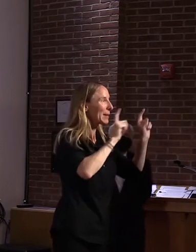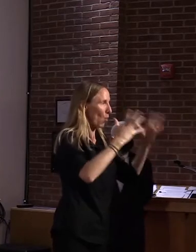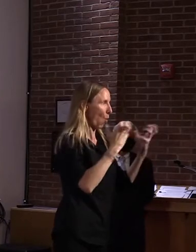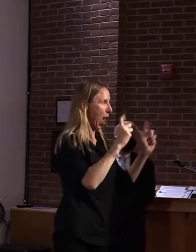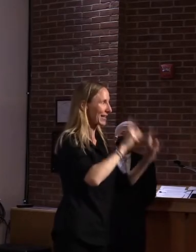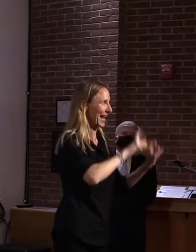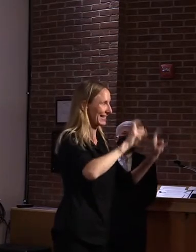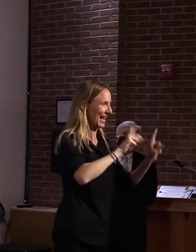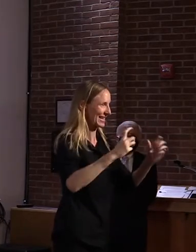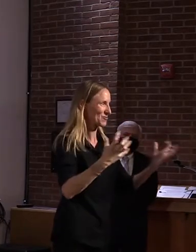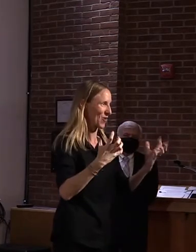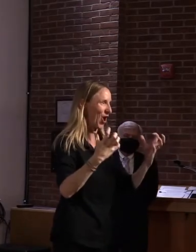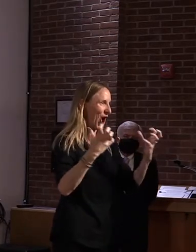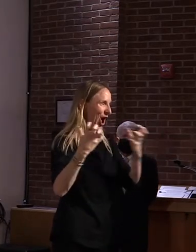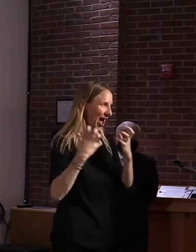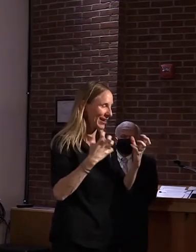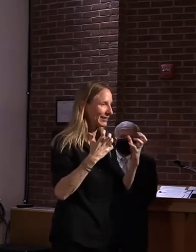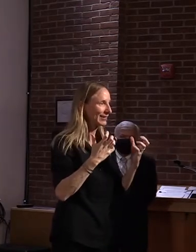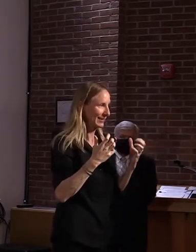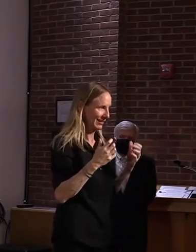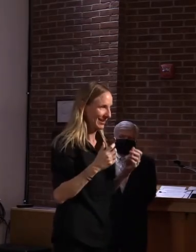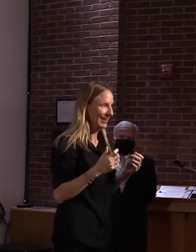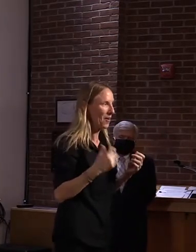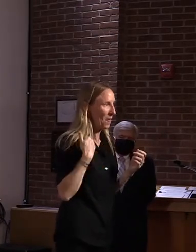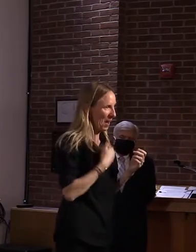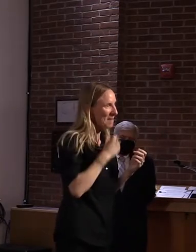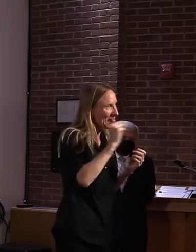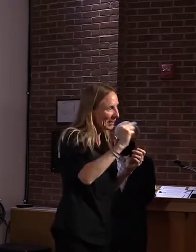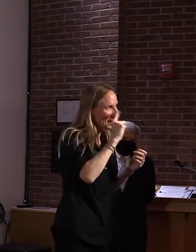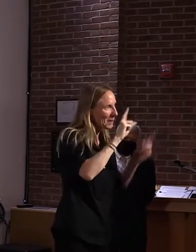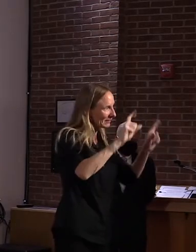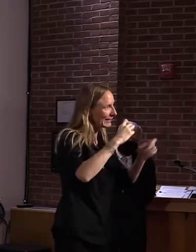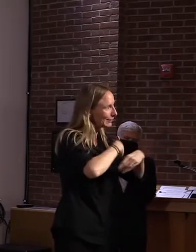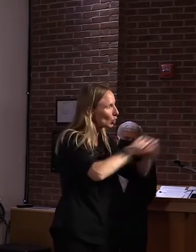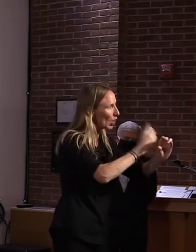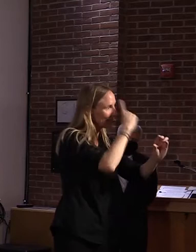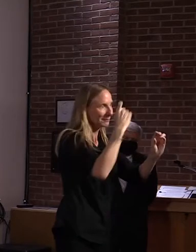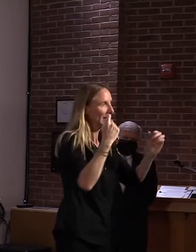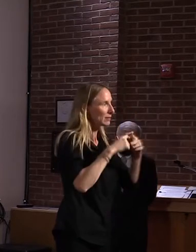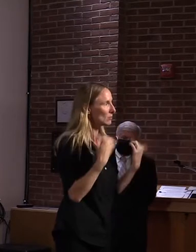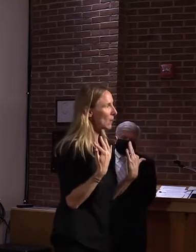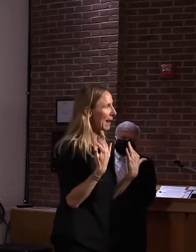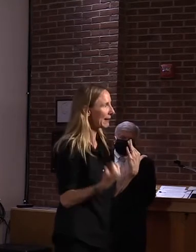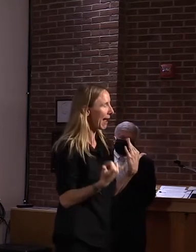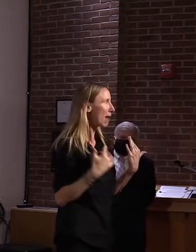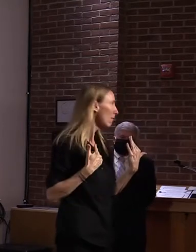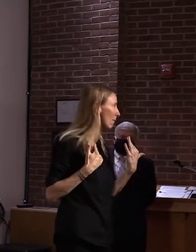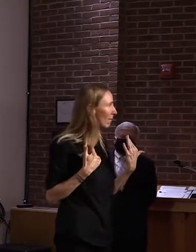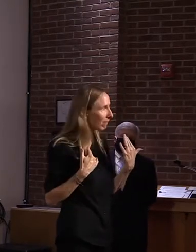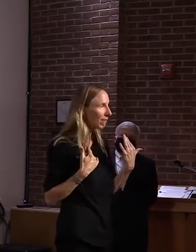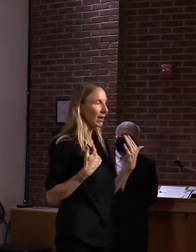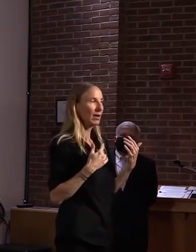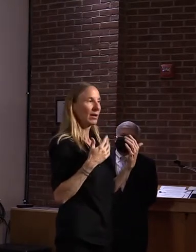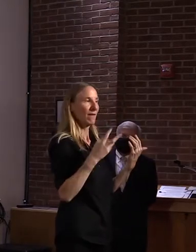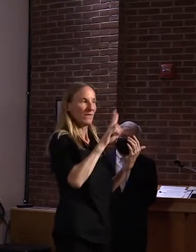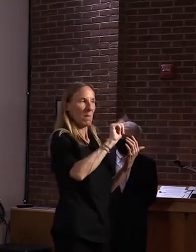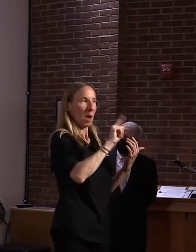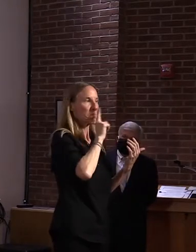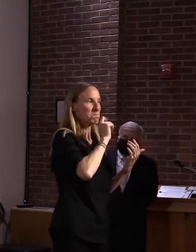capacity and actually creating a new testing crisis. Keep in mind that in several southern